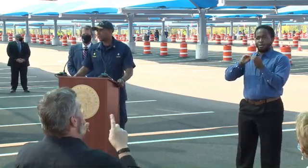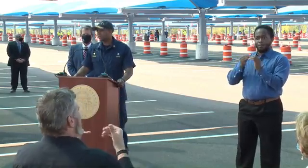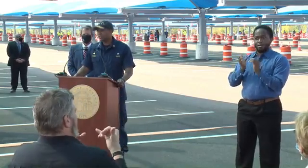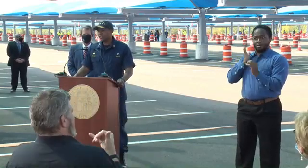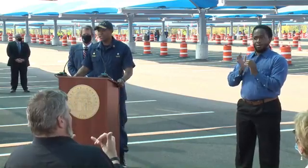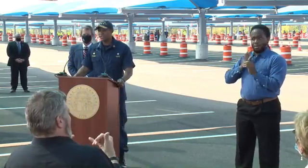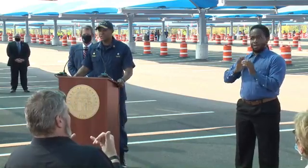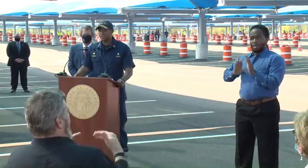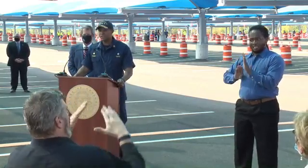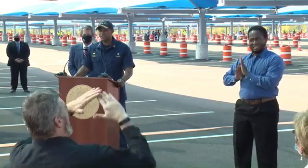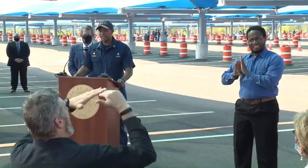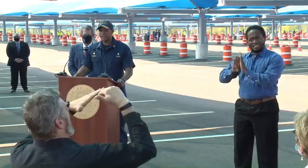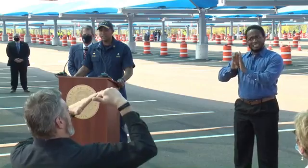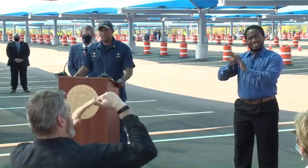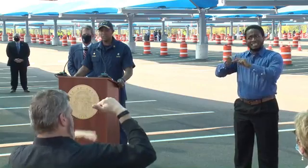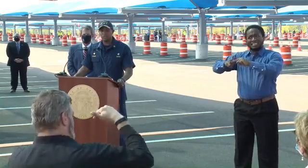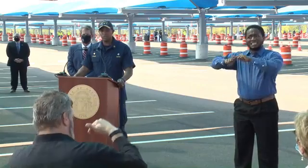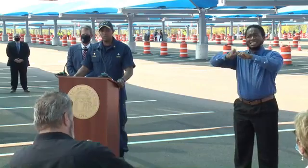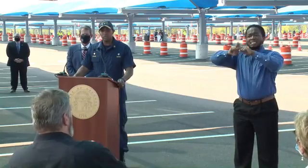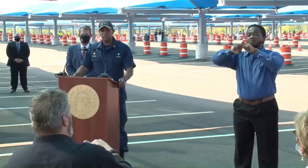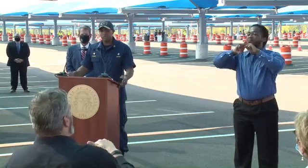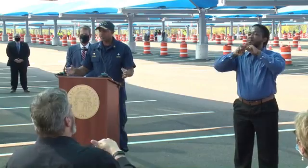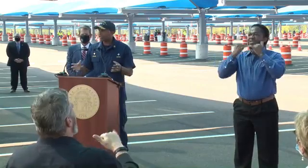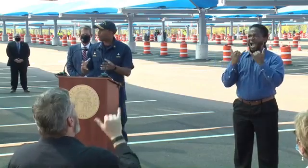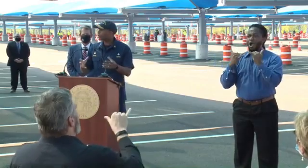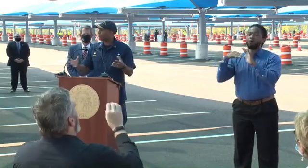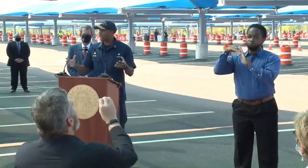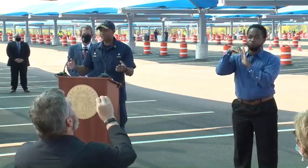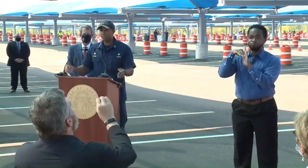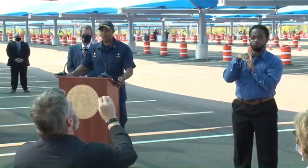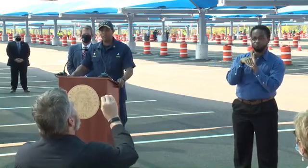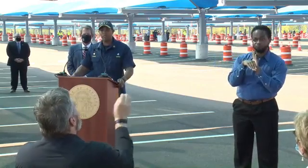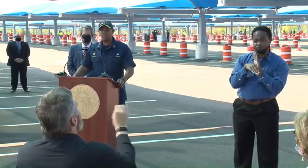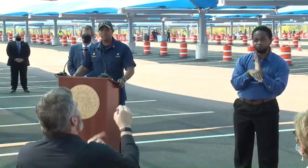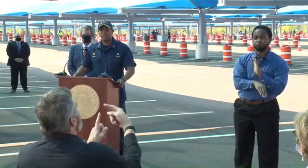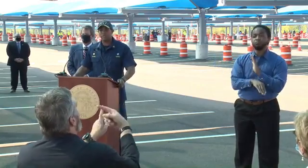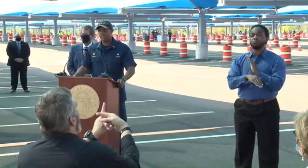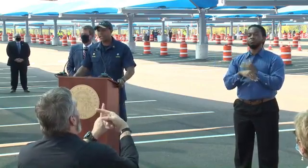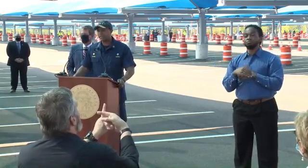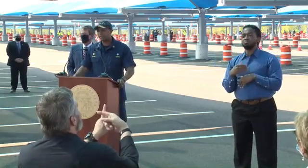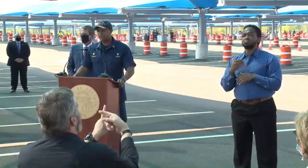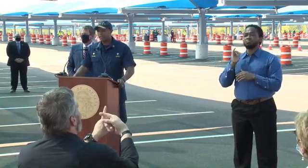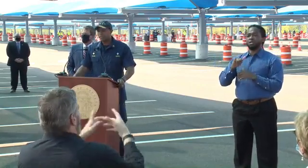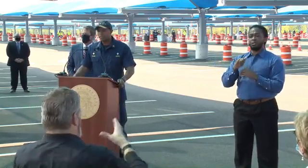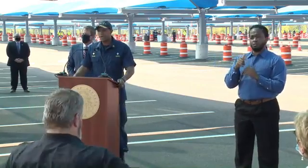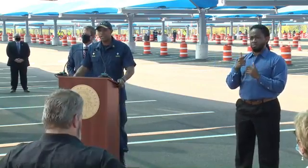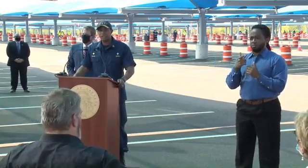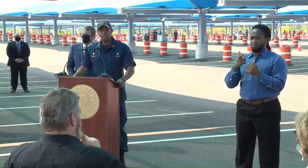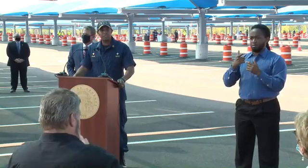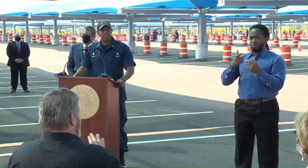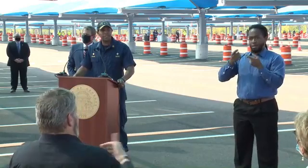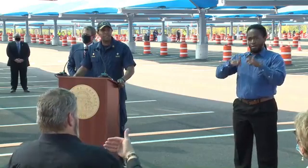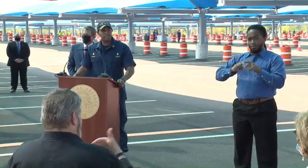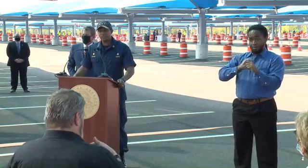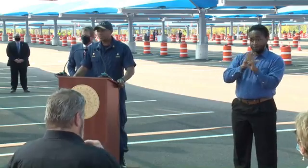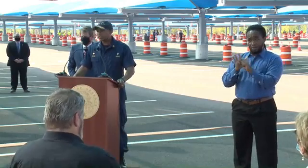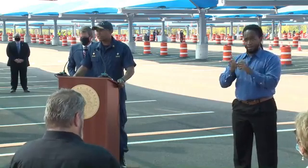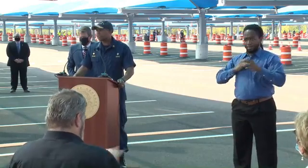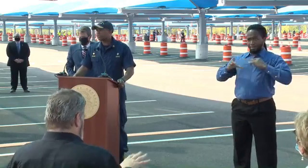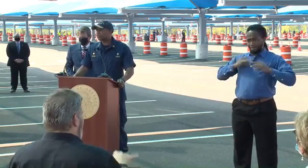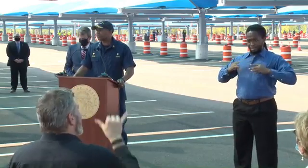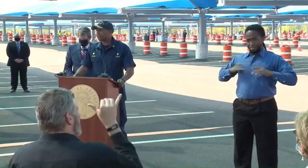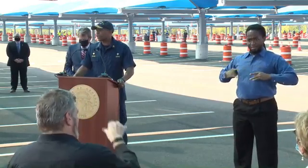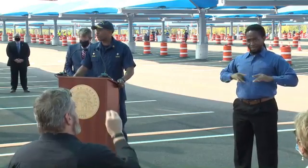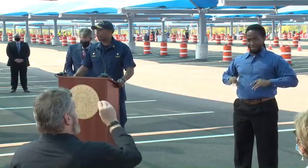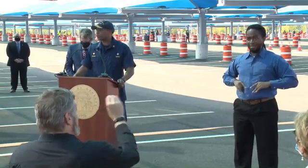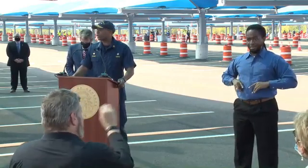state level, and that is due to the great work of many of the partners who are here today. But as much as anything,